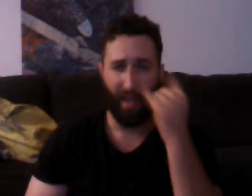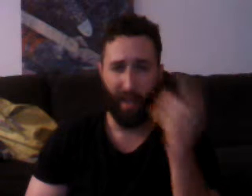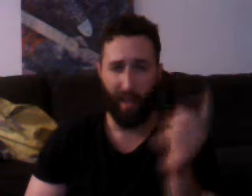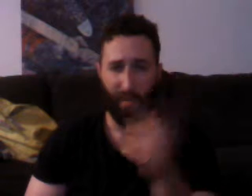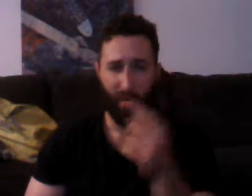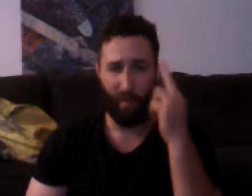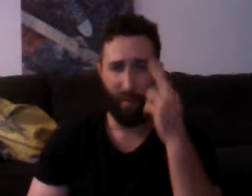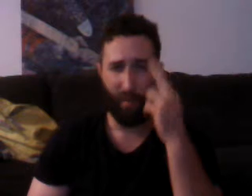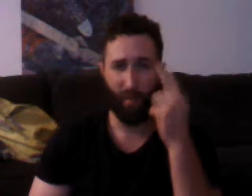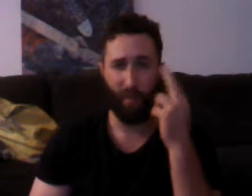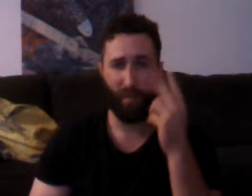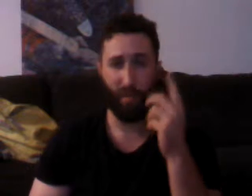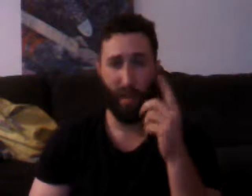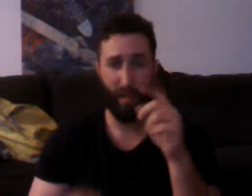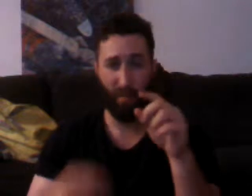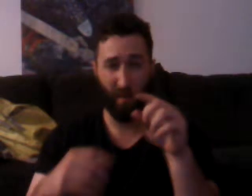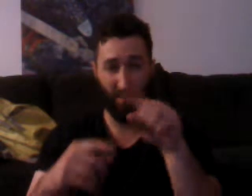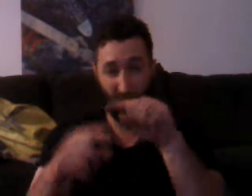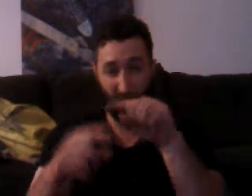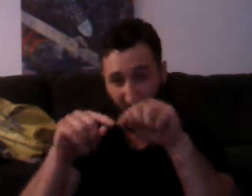all is about to be revealed.